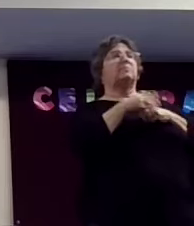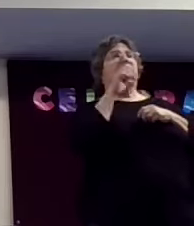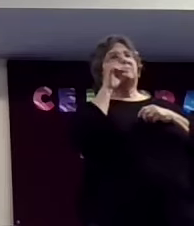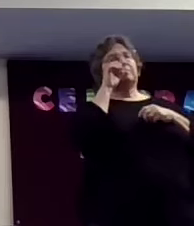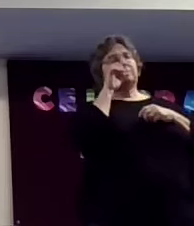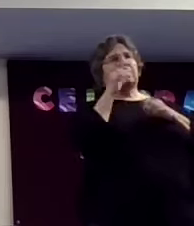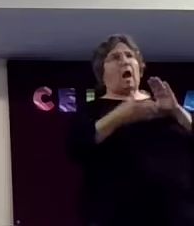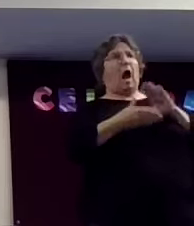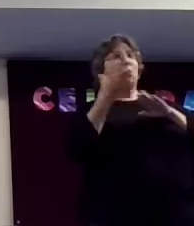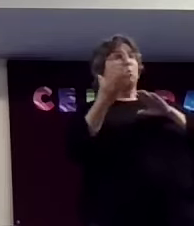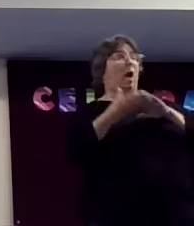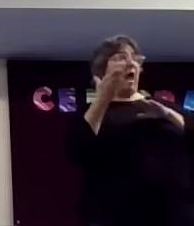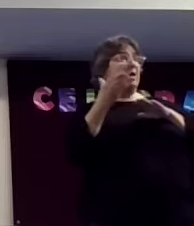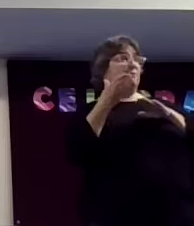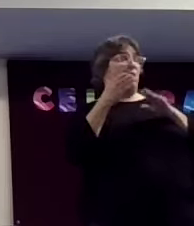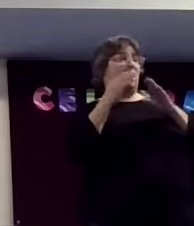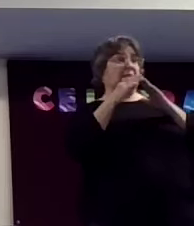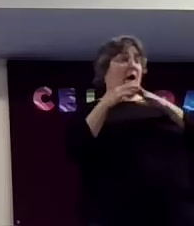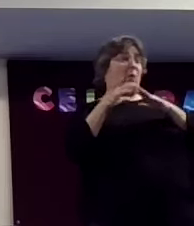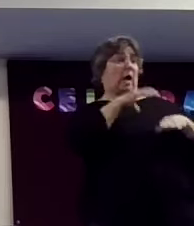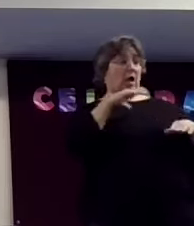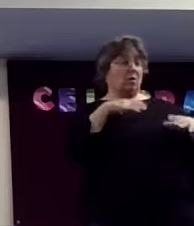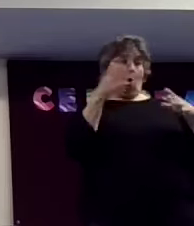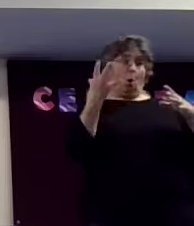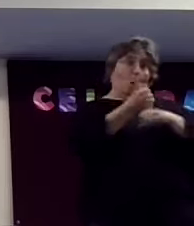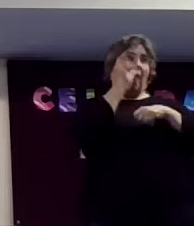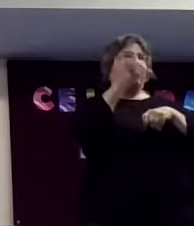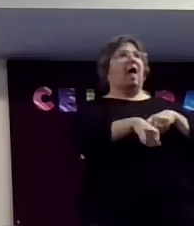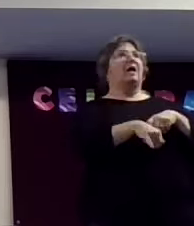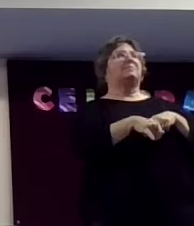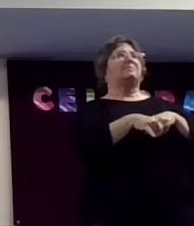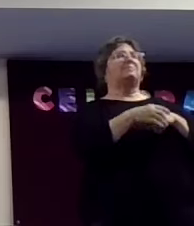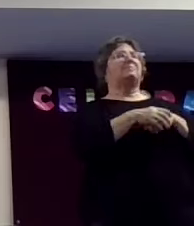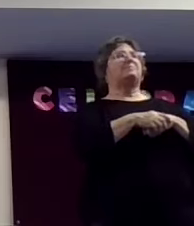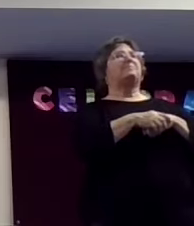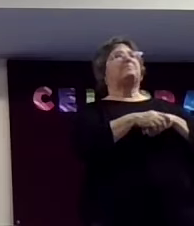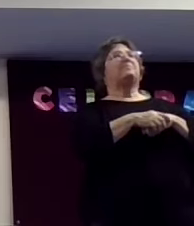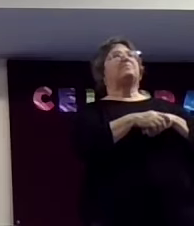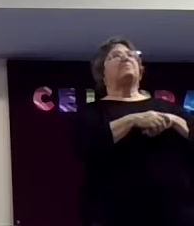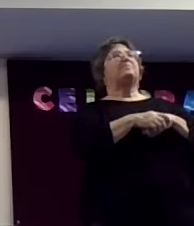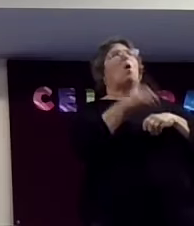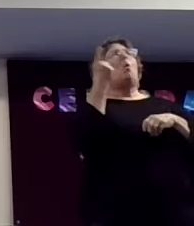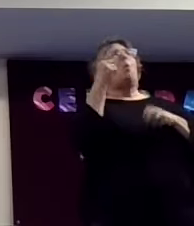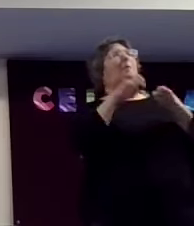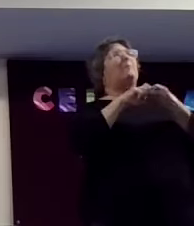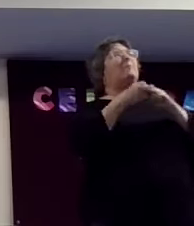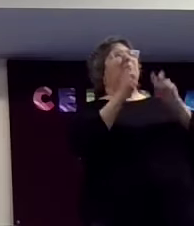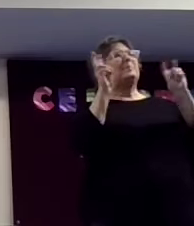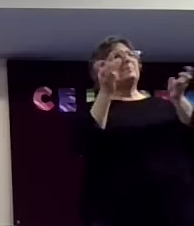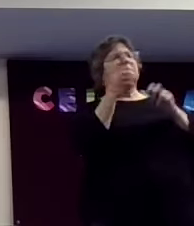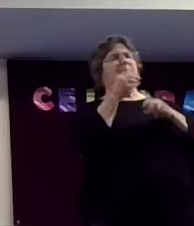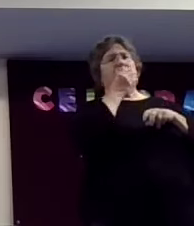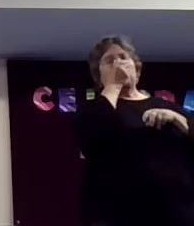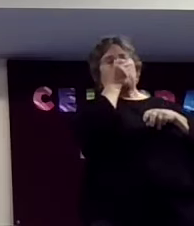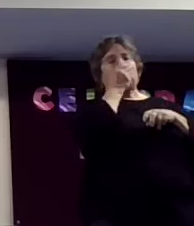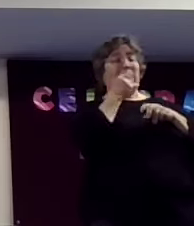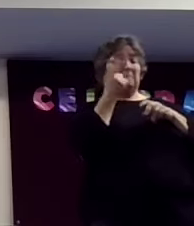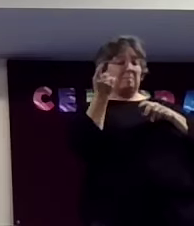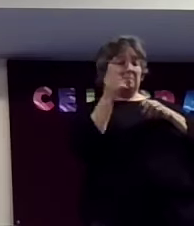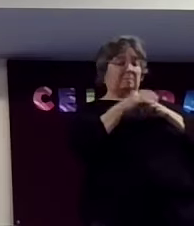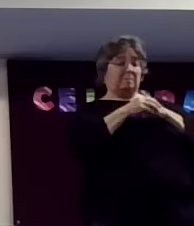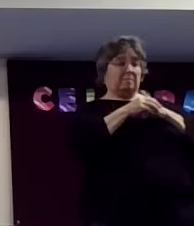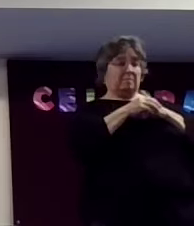I ran for my town council and won that election. And one of the issues that